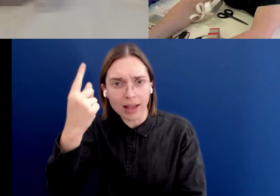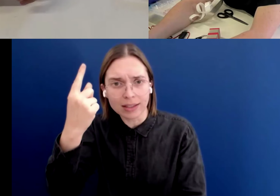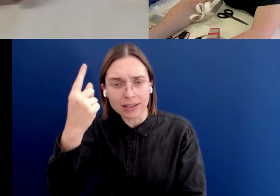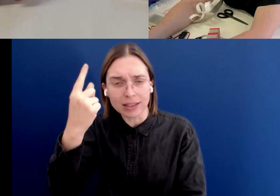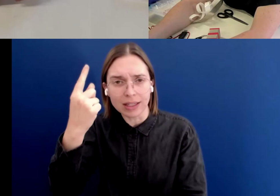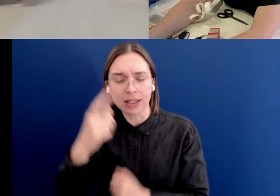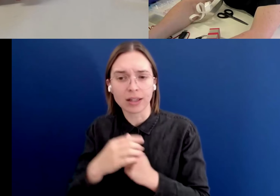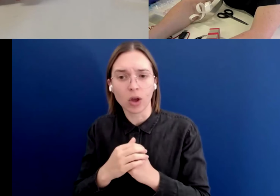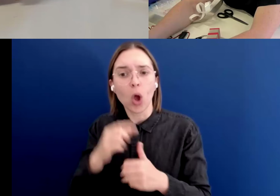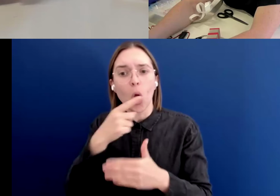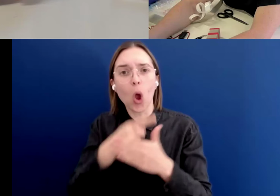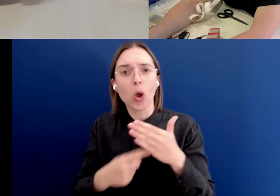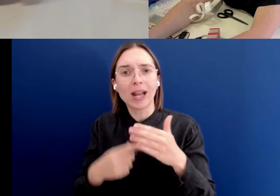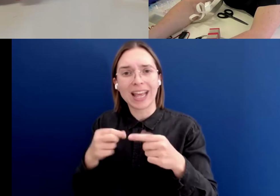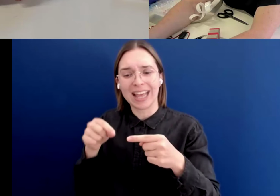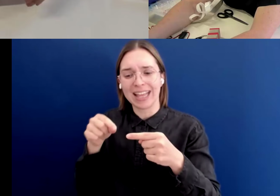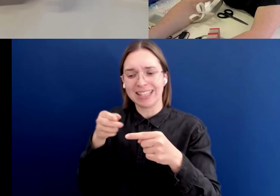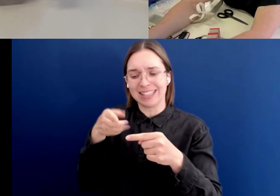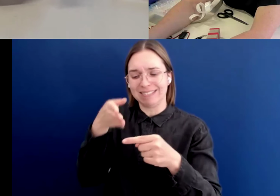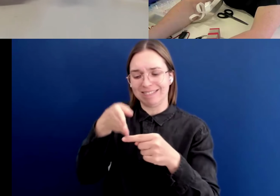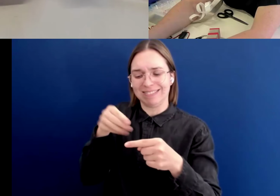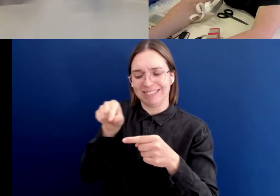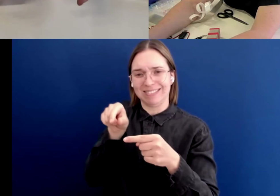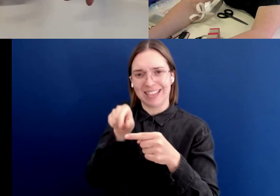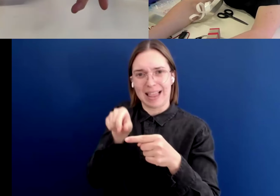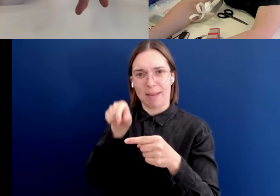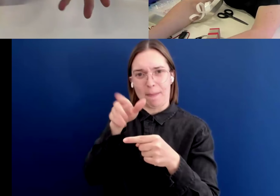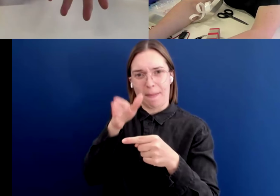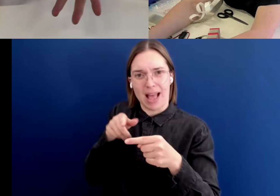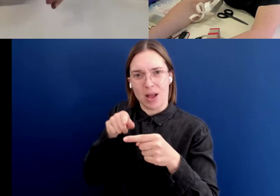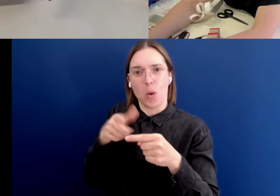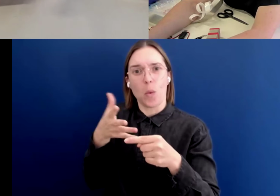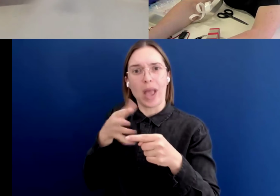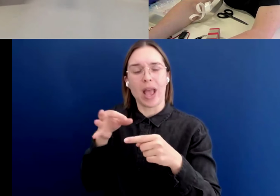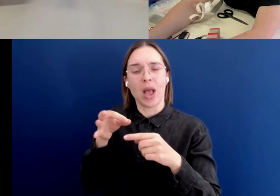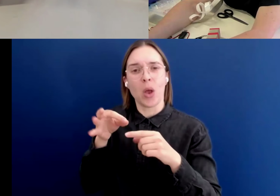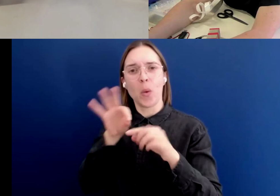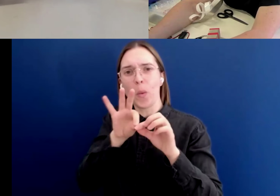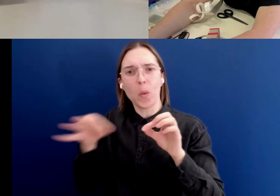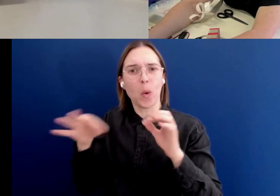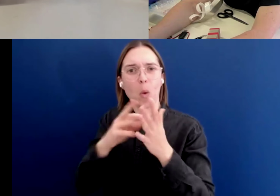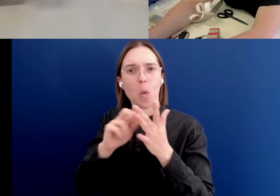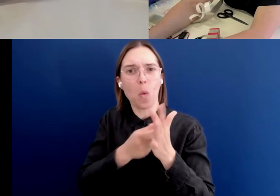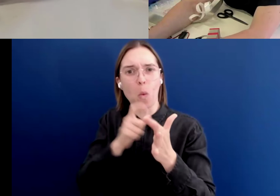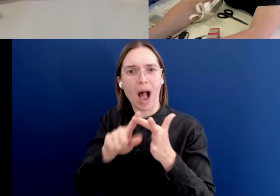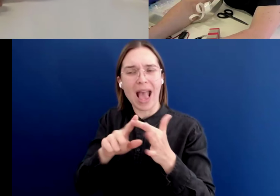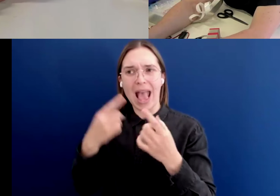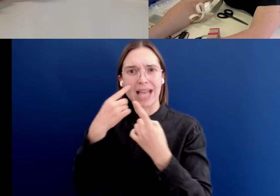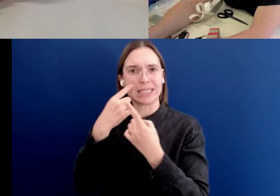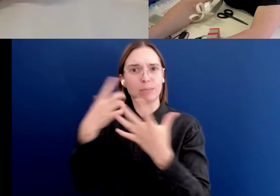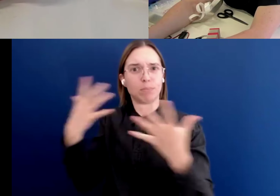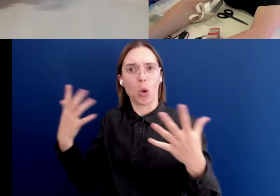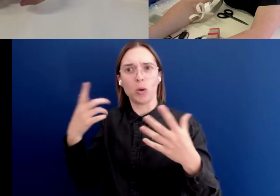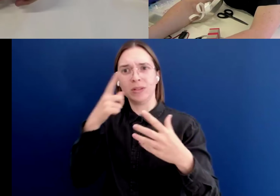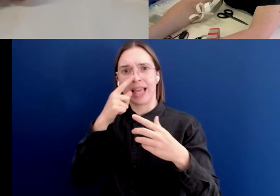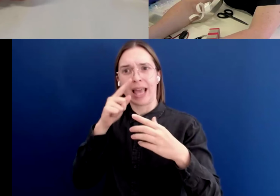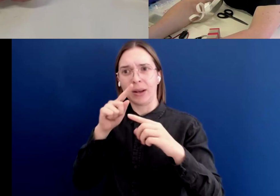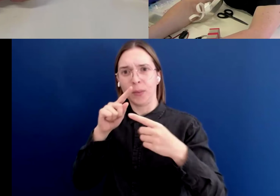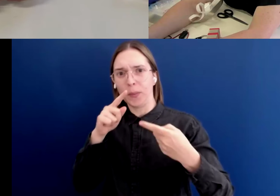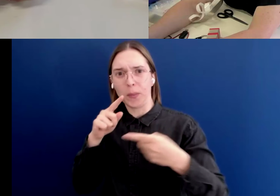have to explicitly tell them. Okay. And for everyone, if you put just the wire under,